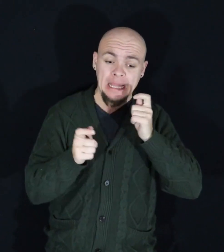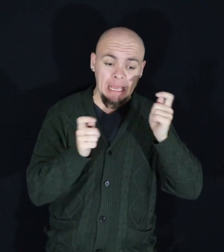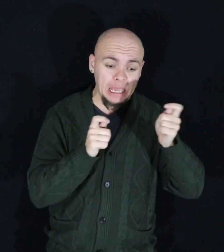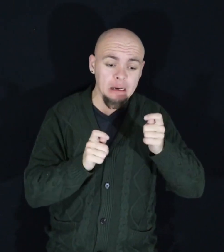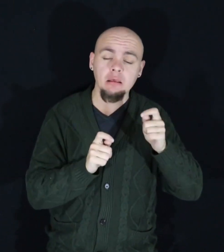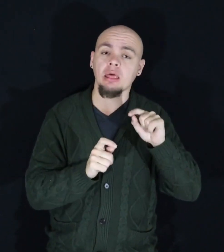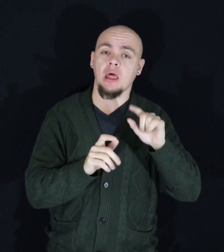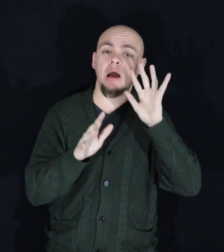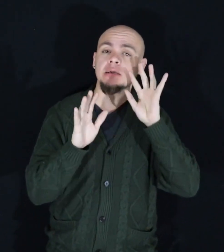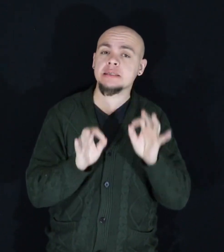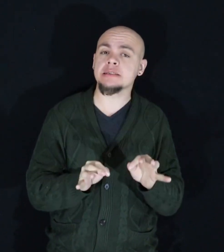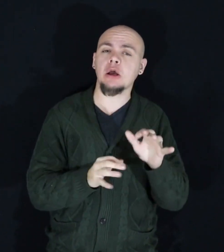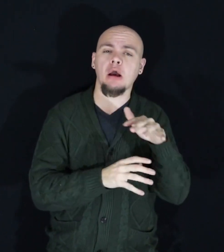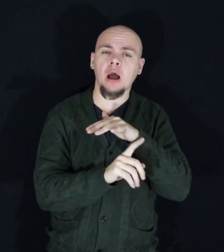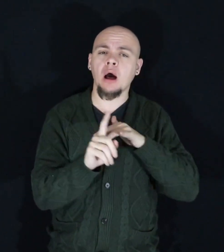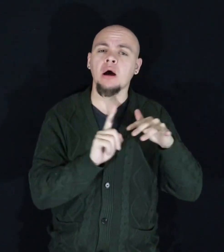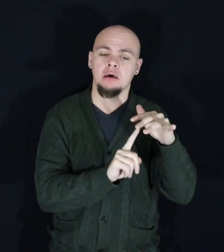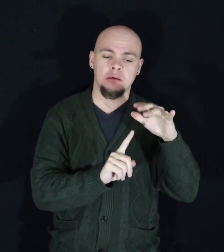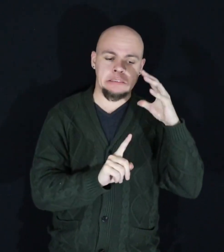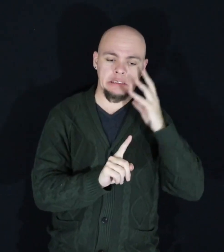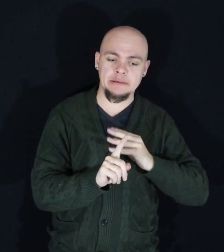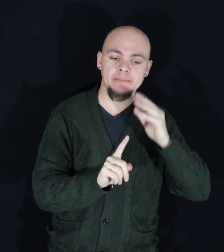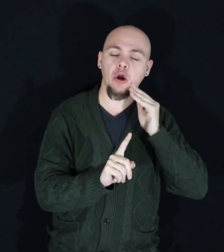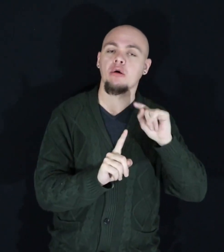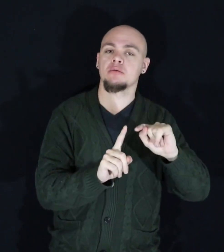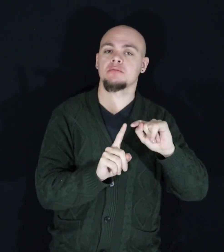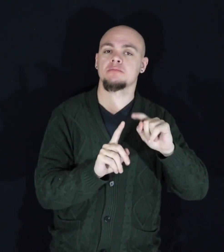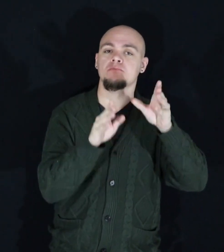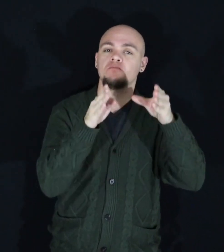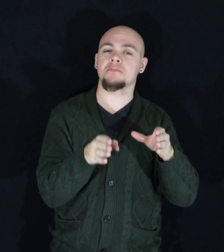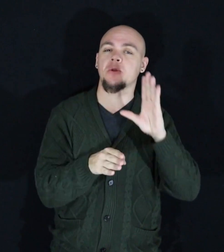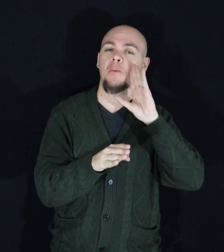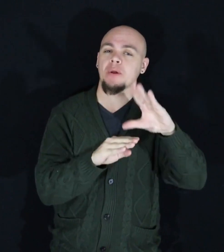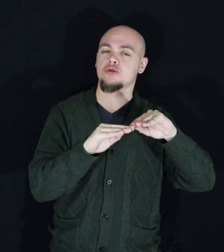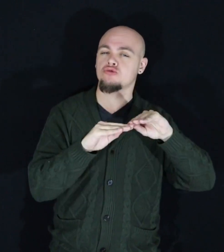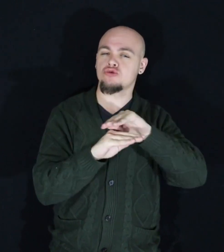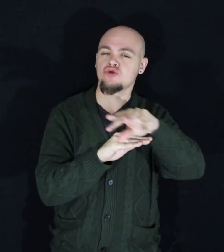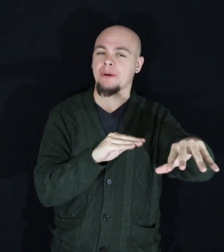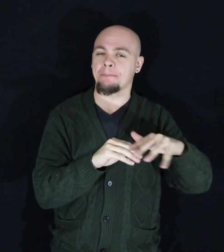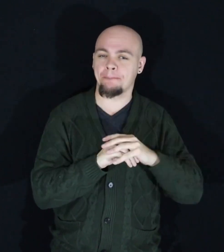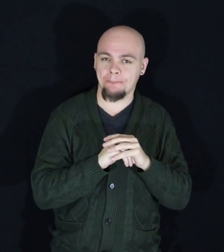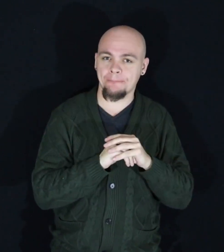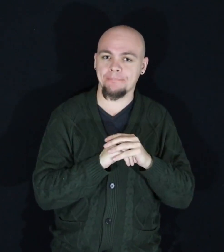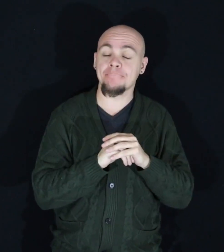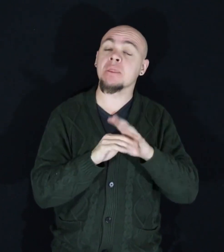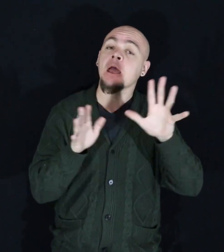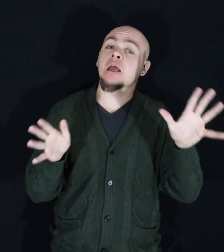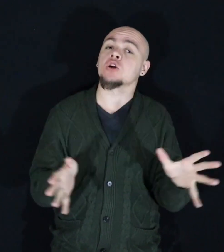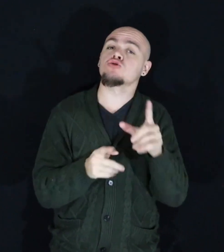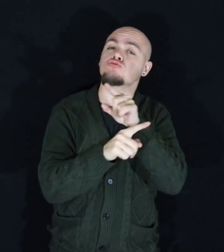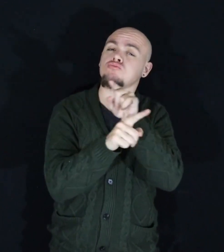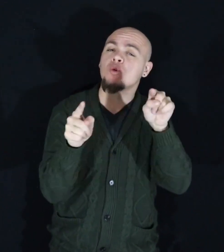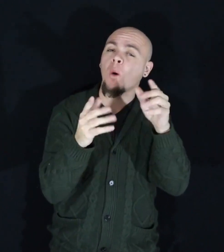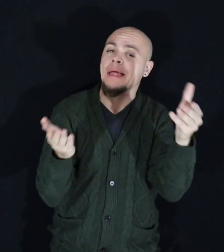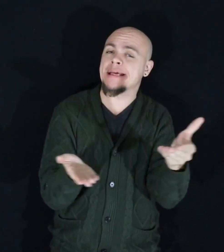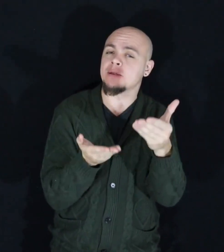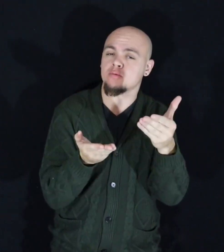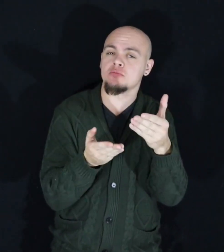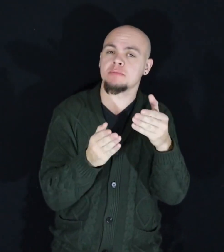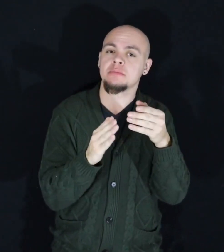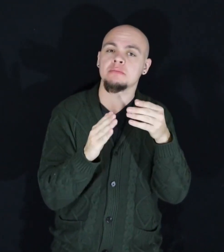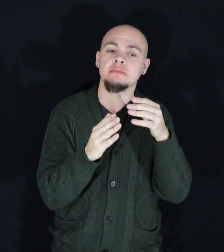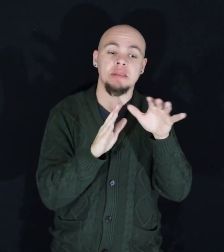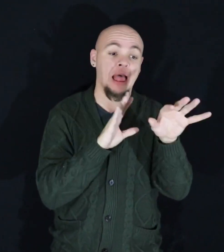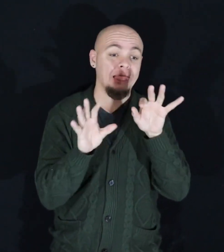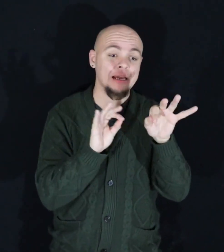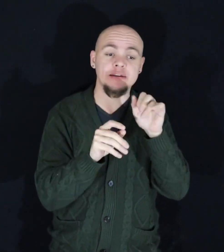decisions around these feelings and around these experiences is what shapes us. I encourage everybody here to explore elective